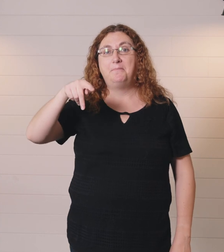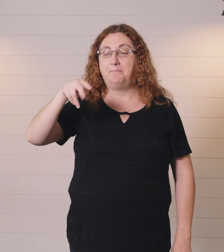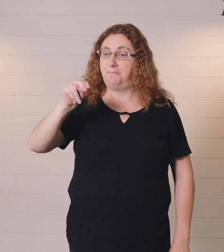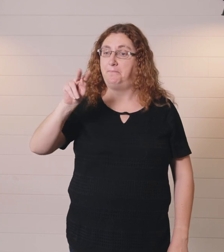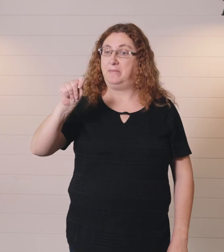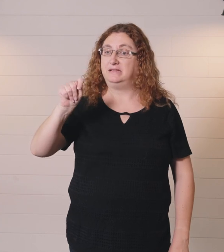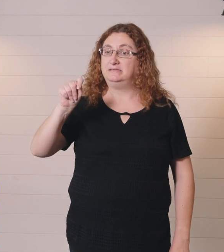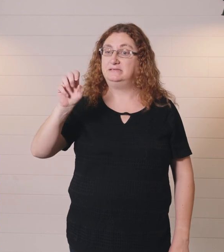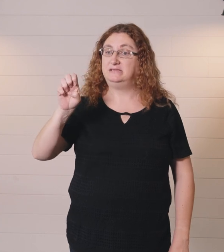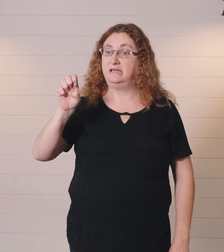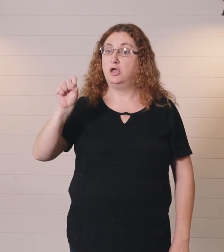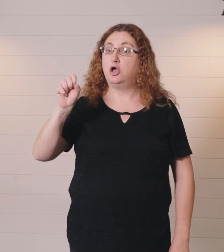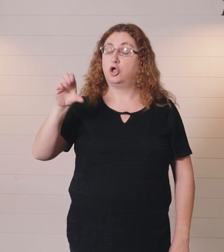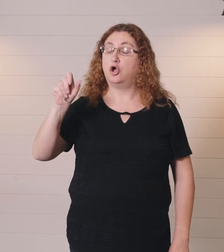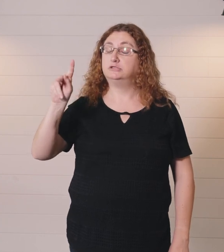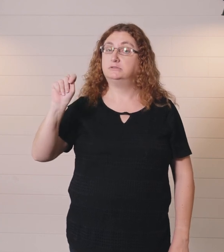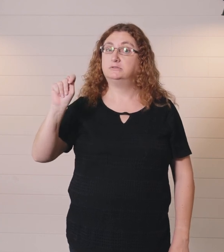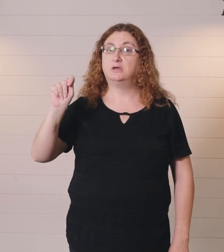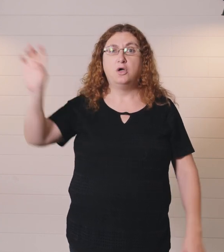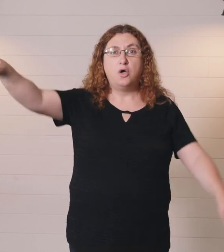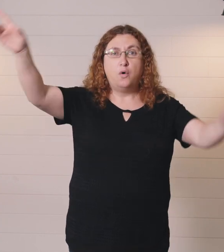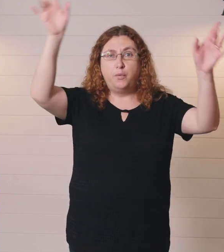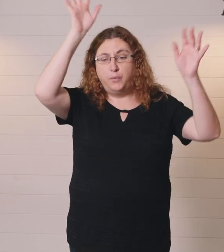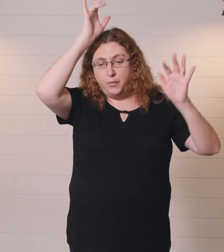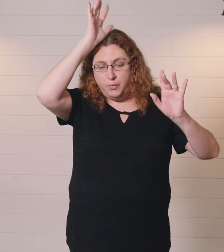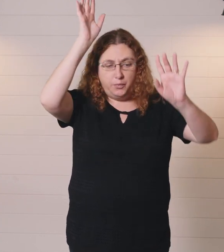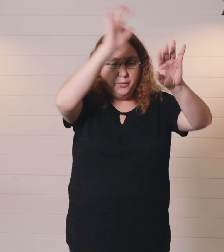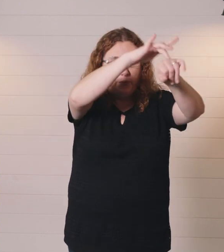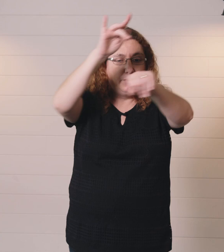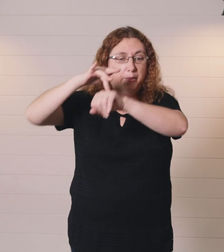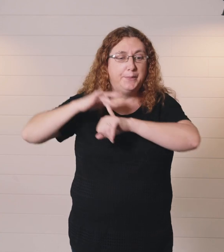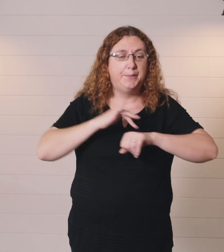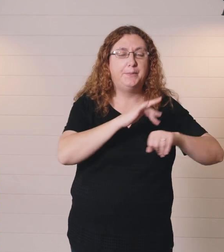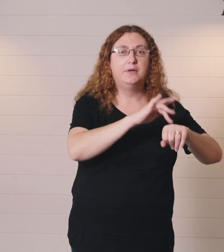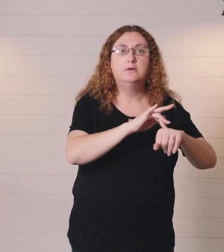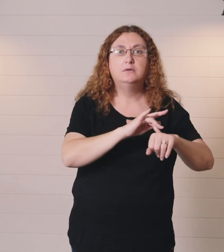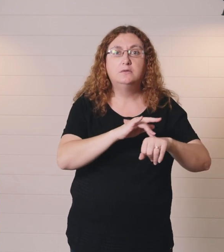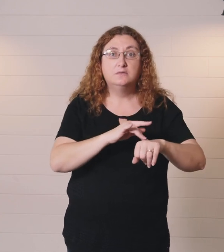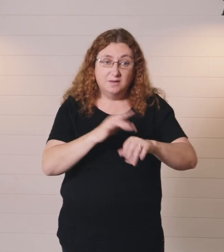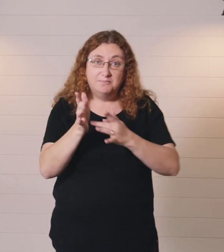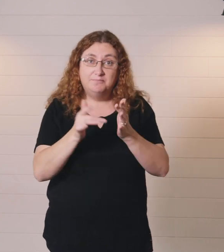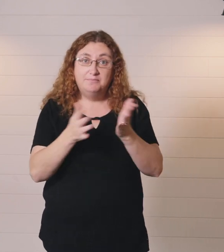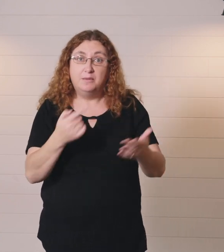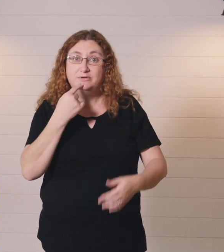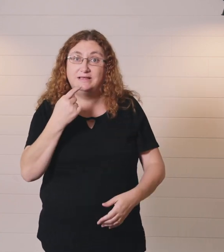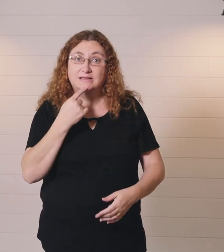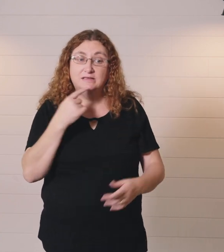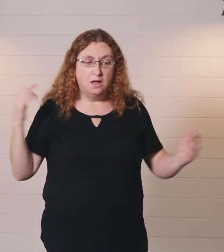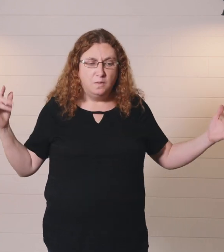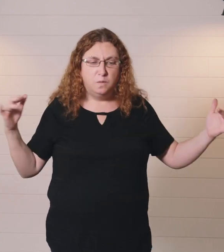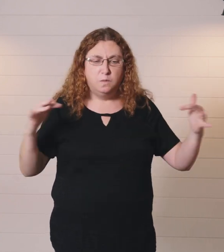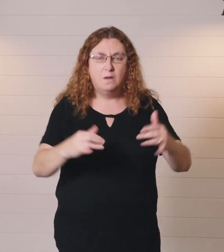are named, Parthians, Medes, and Mesopotamians. You see, Jews that had been spread around the world returned